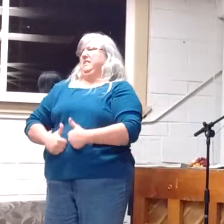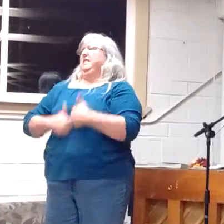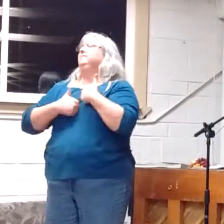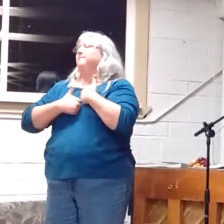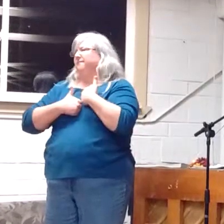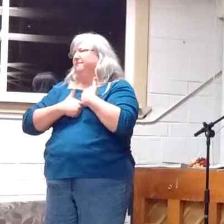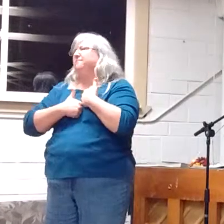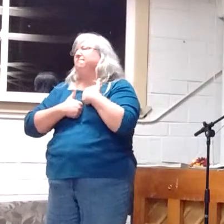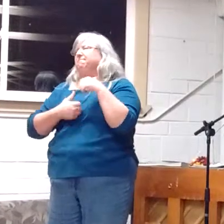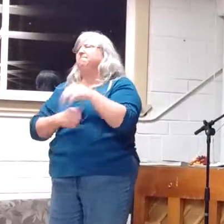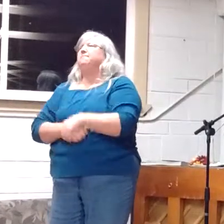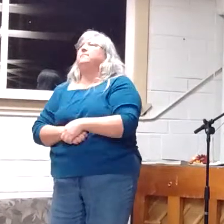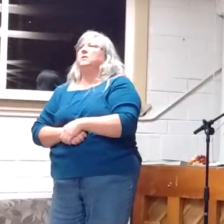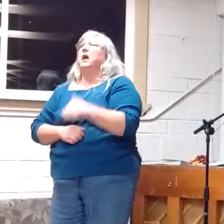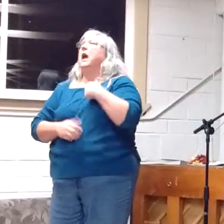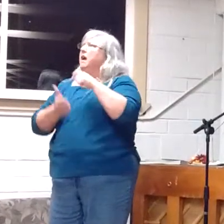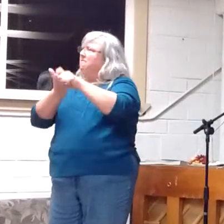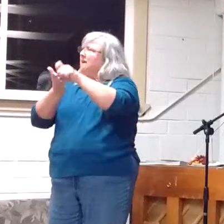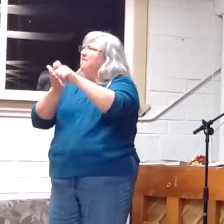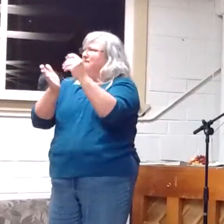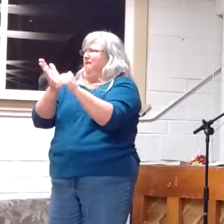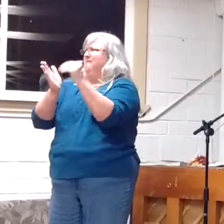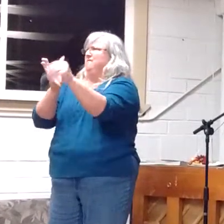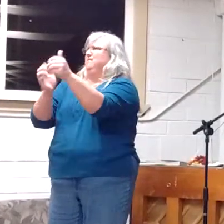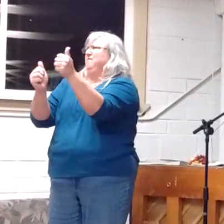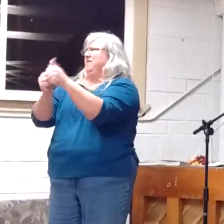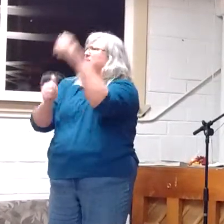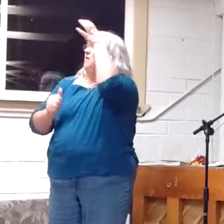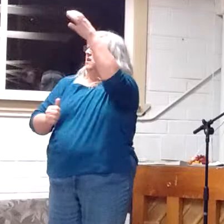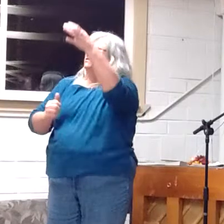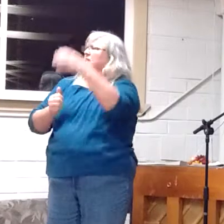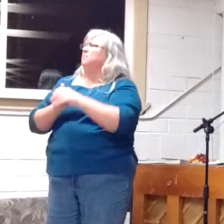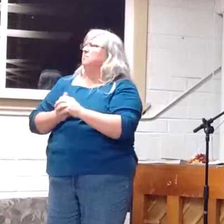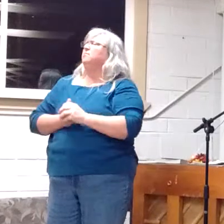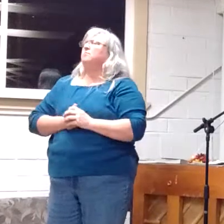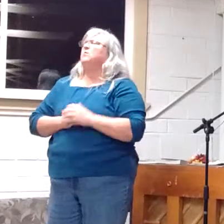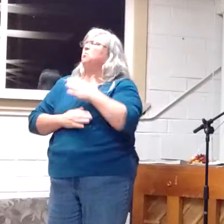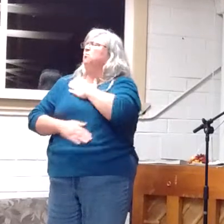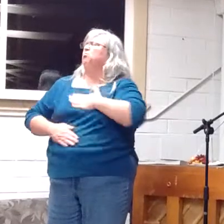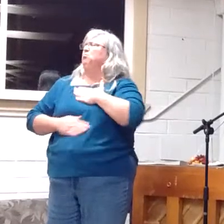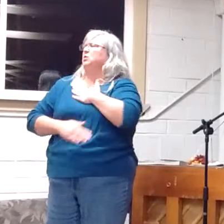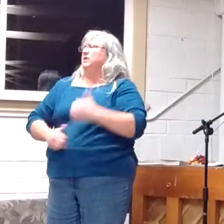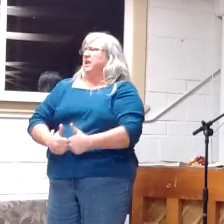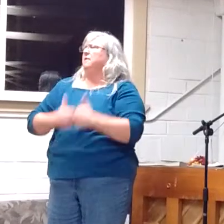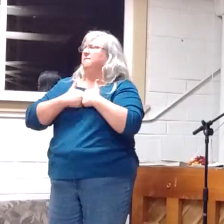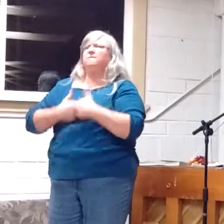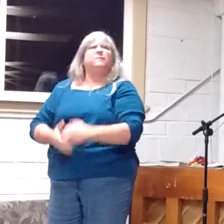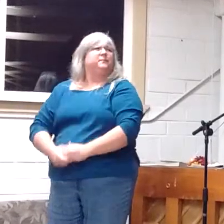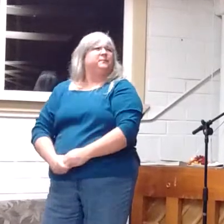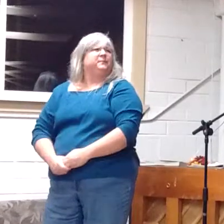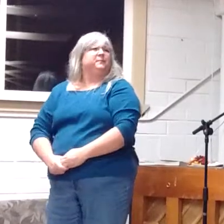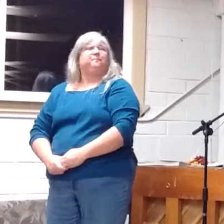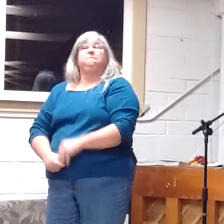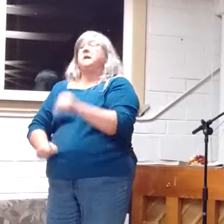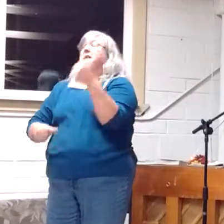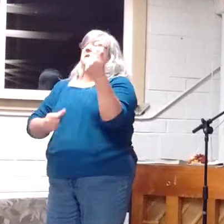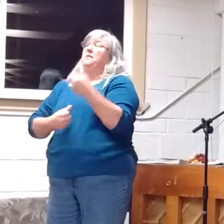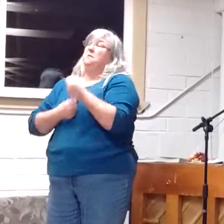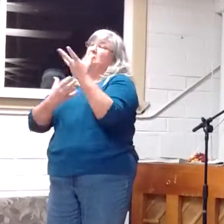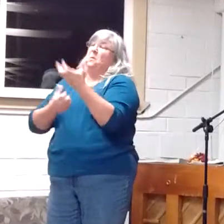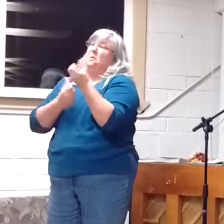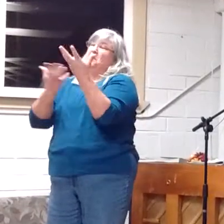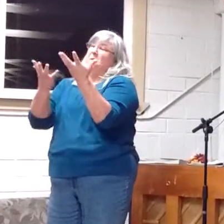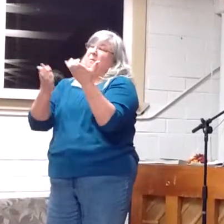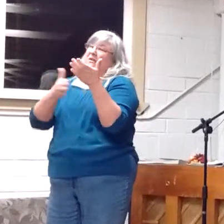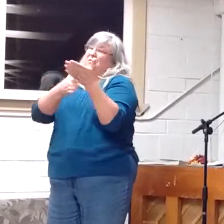and that's a lot of things that I write about and relate to. Another poem that I want to